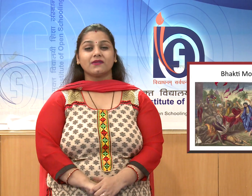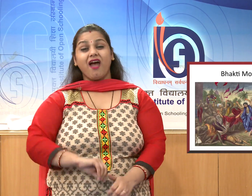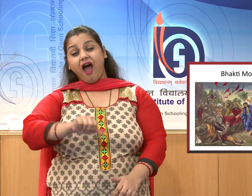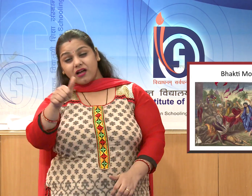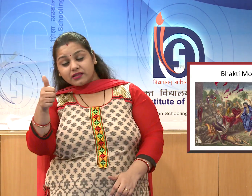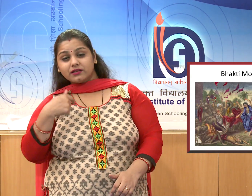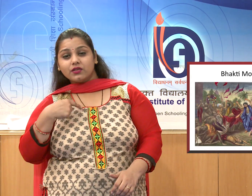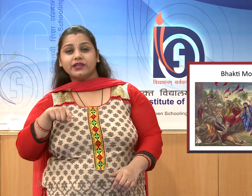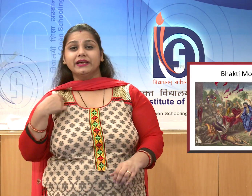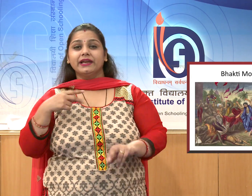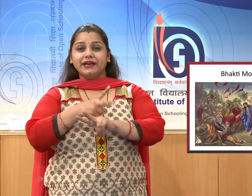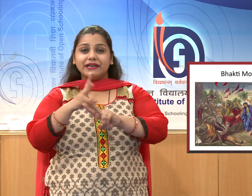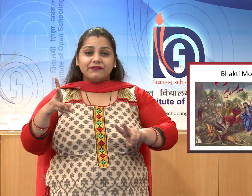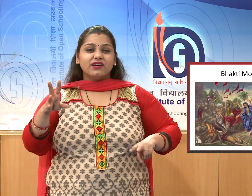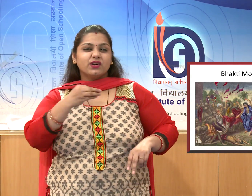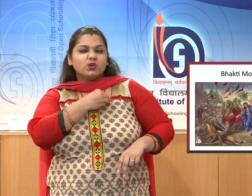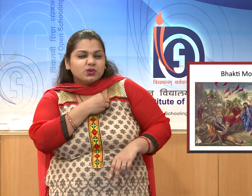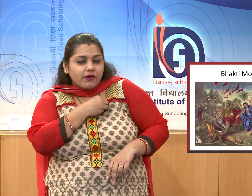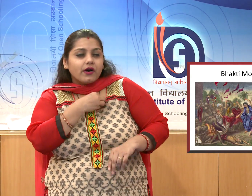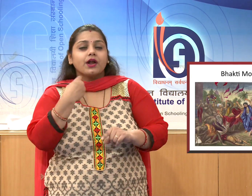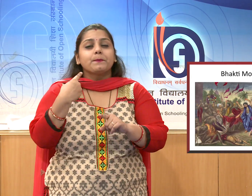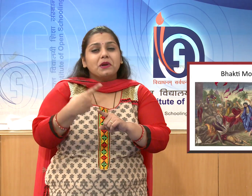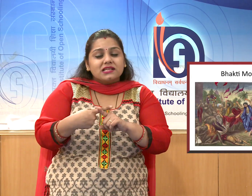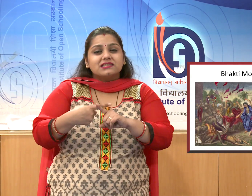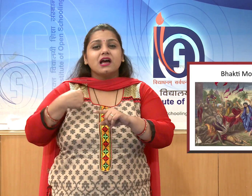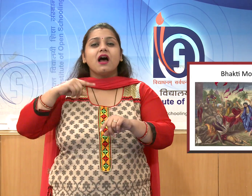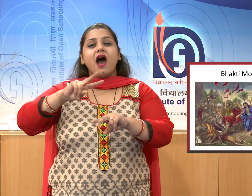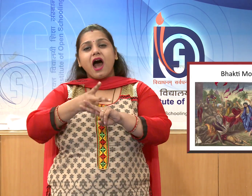rather than rituals and sacrifices.